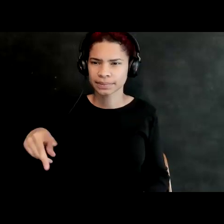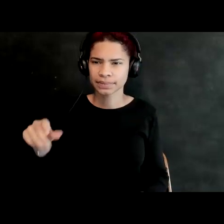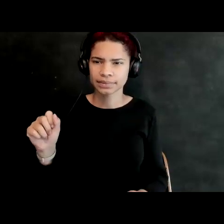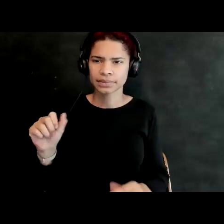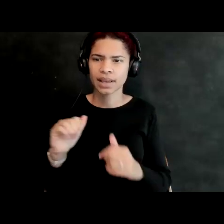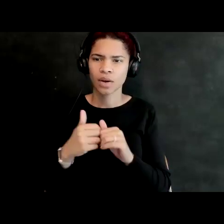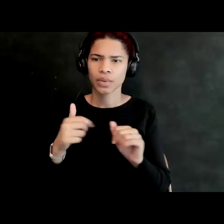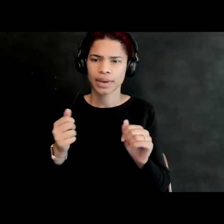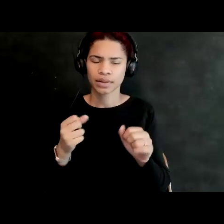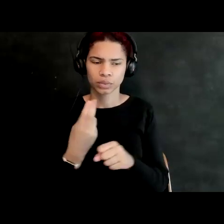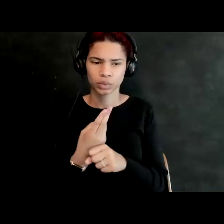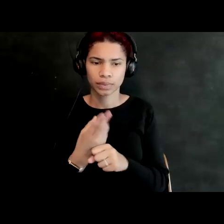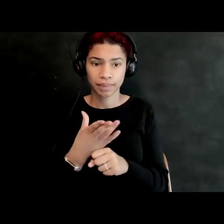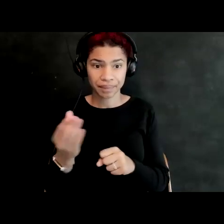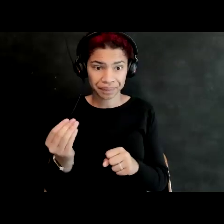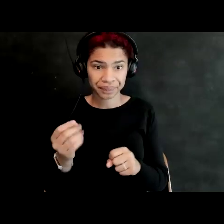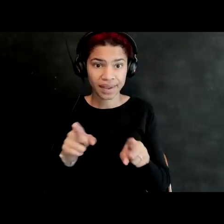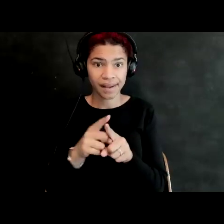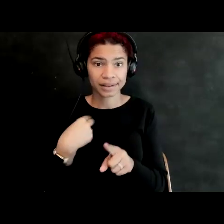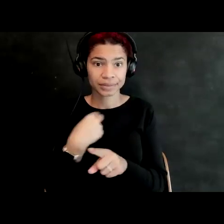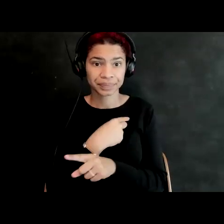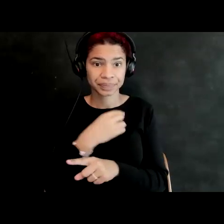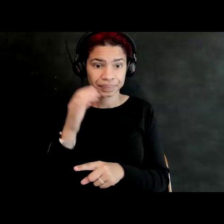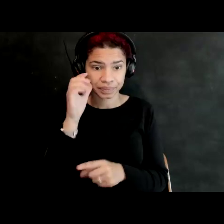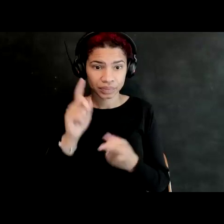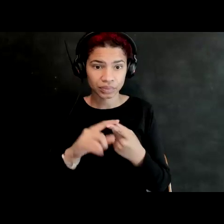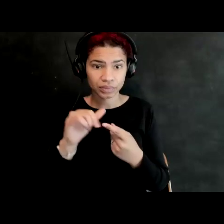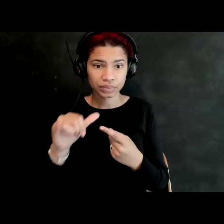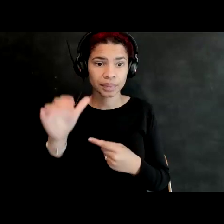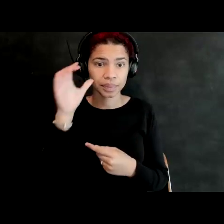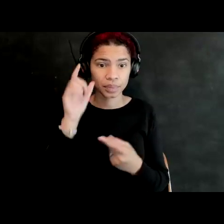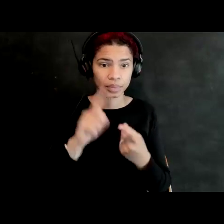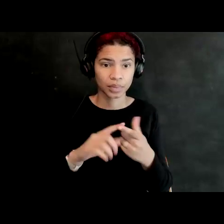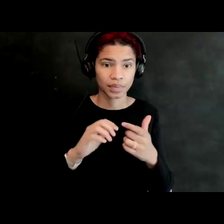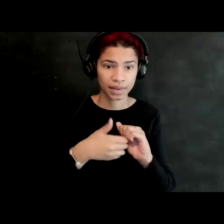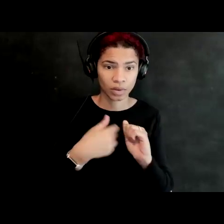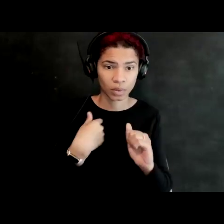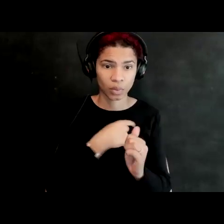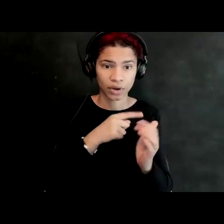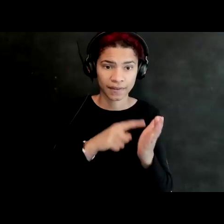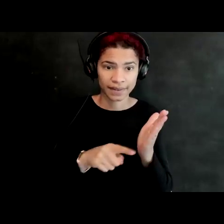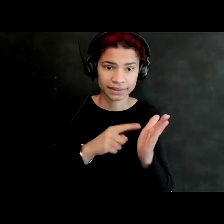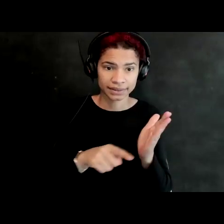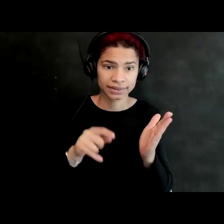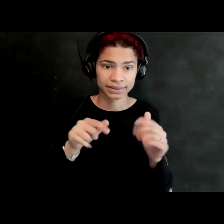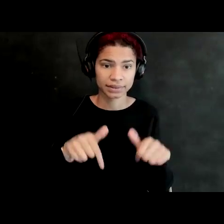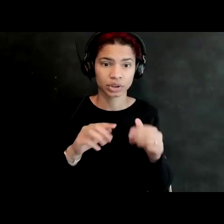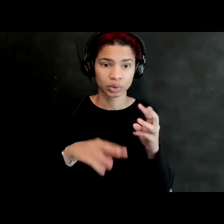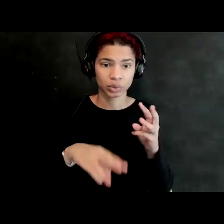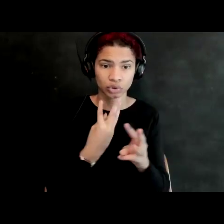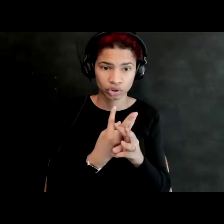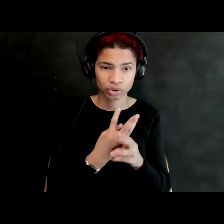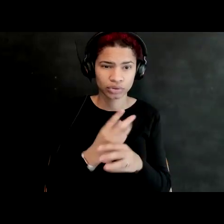use this. And even as we listen to this, right, you listen to the inquiry that's happening, you listen to the way that we're investigating this world. Again,